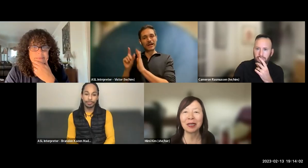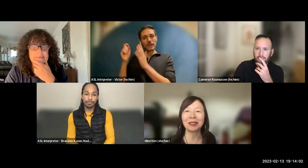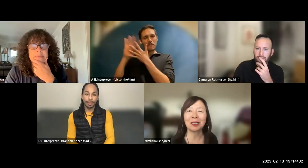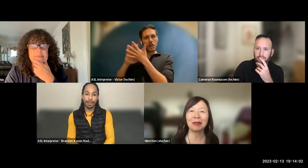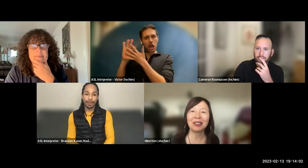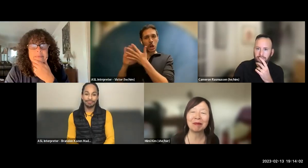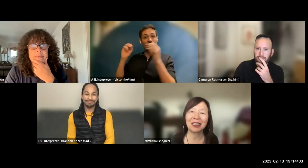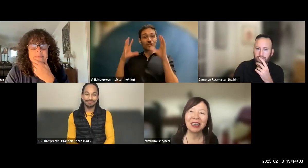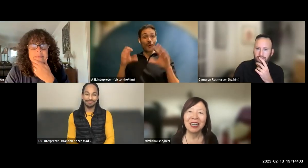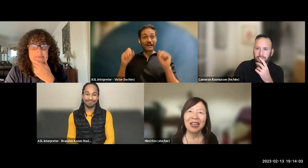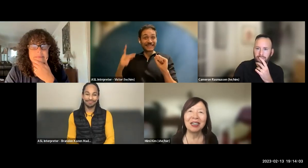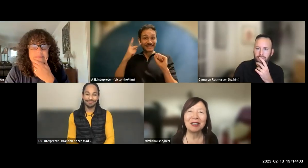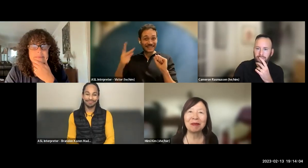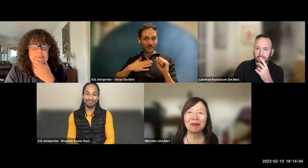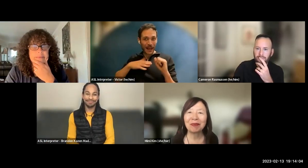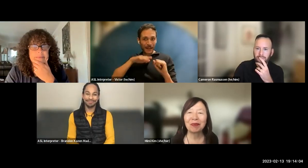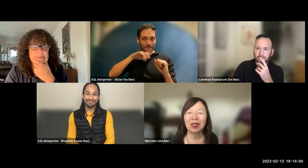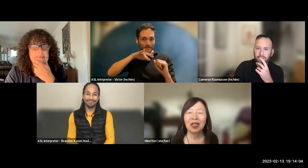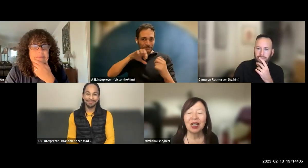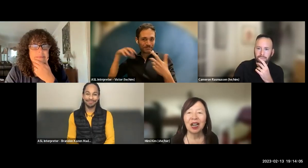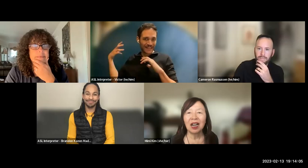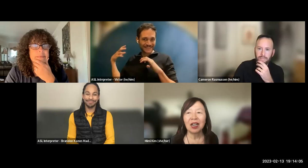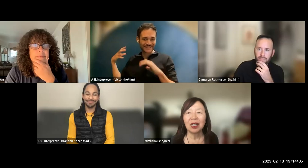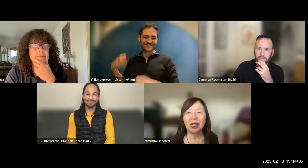see the mess that's behind me.